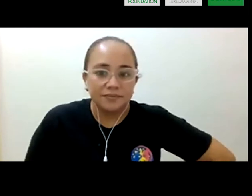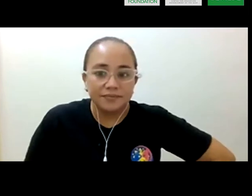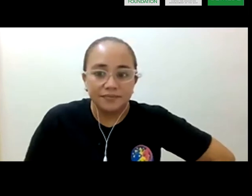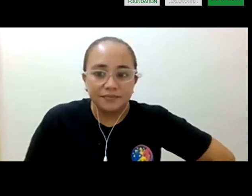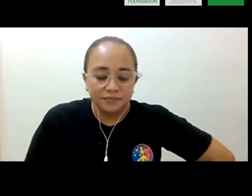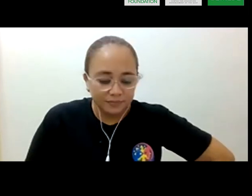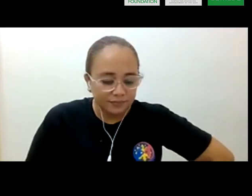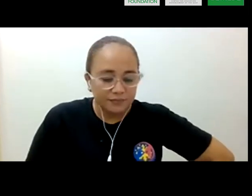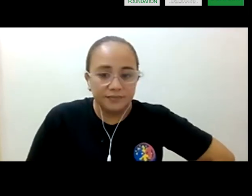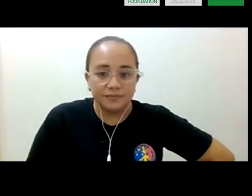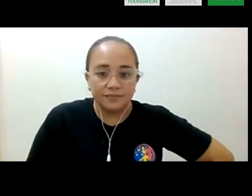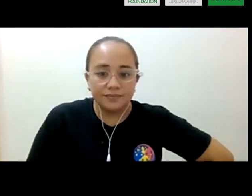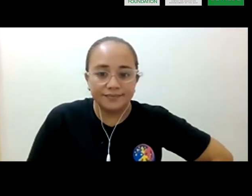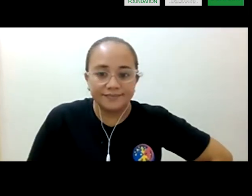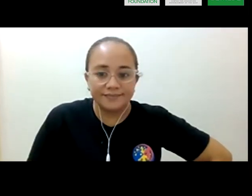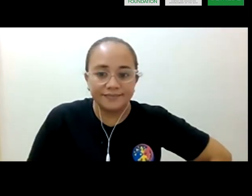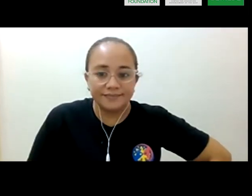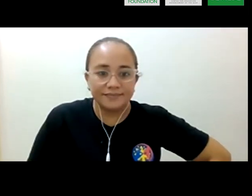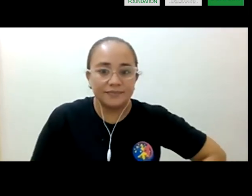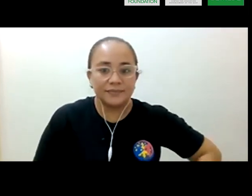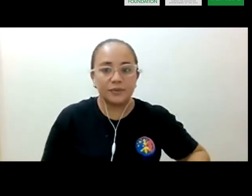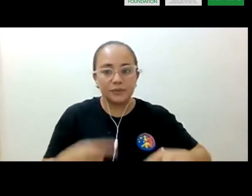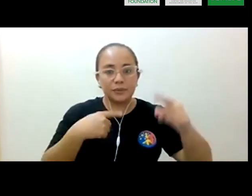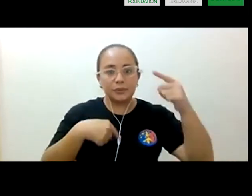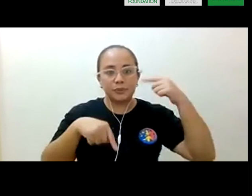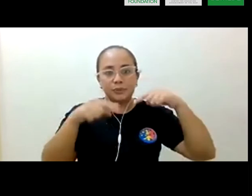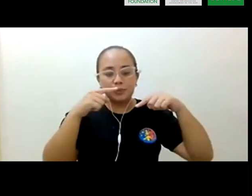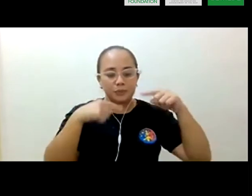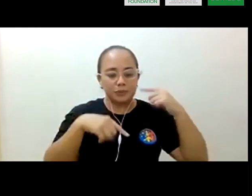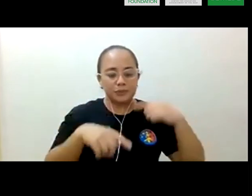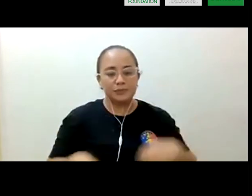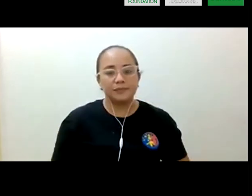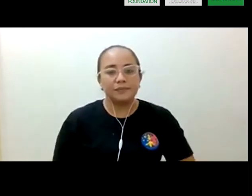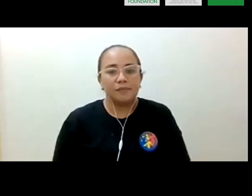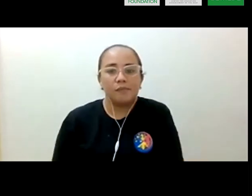So let's go back to